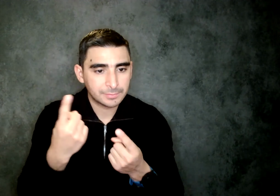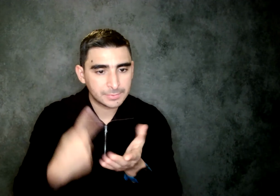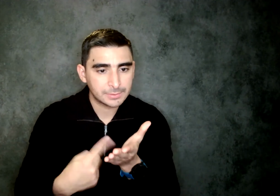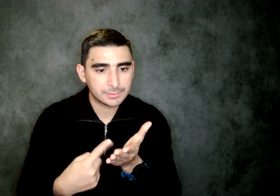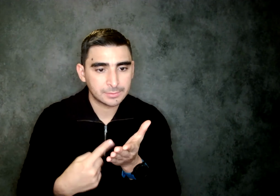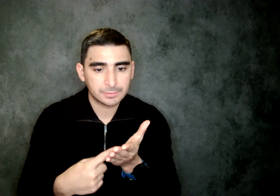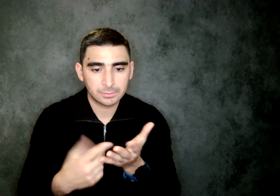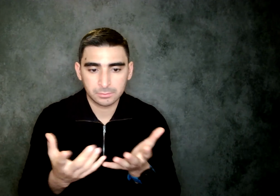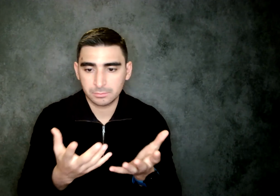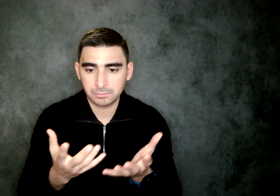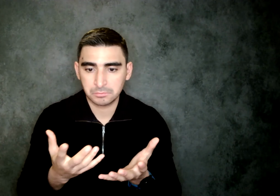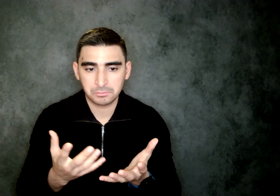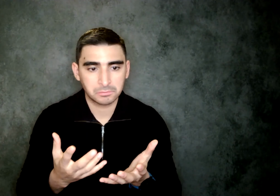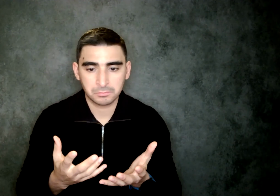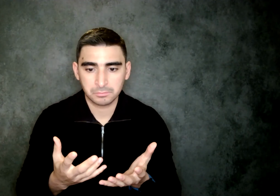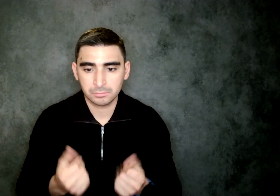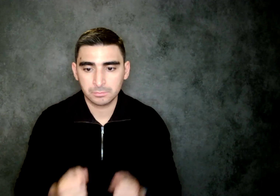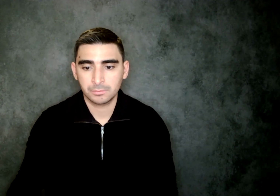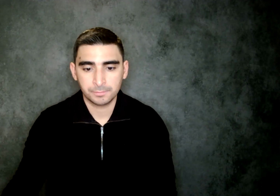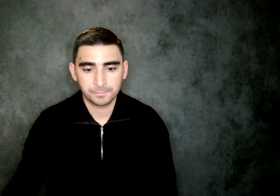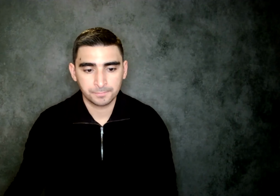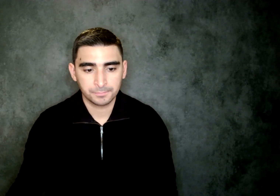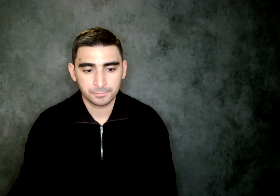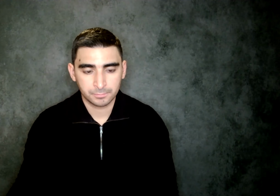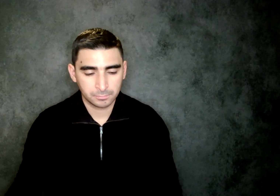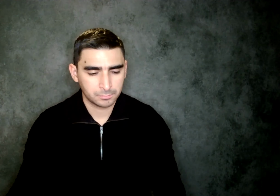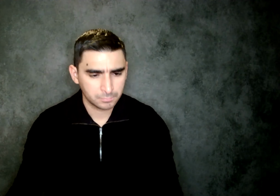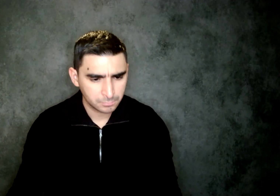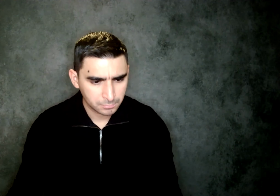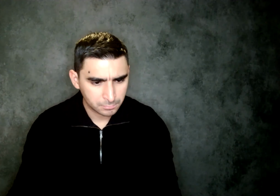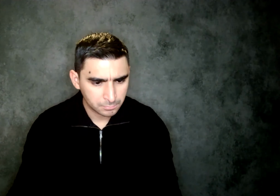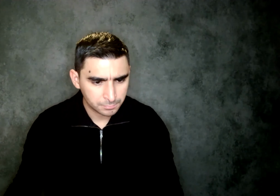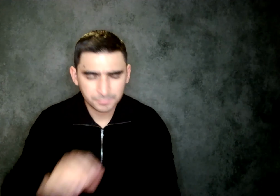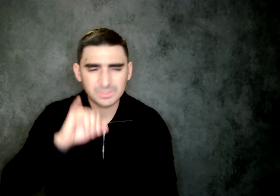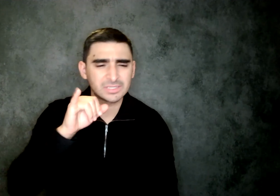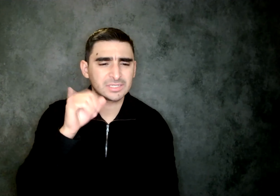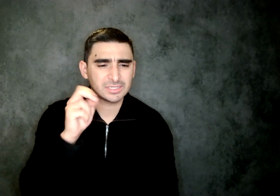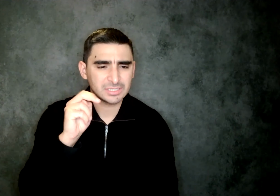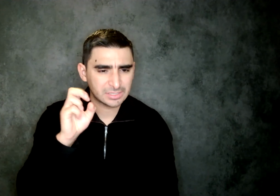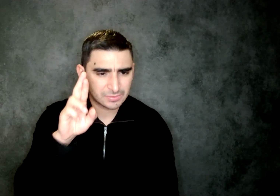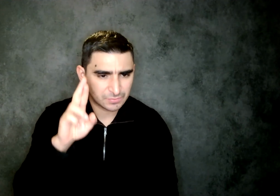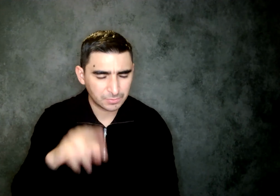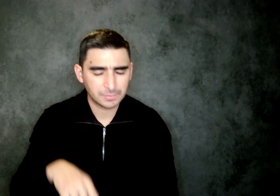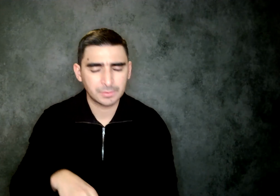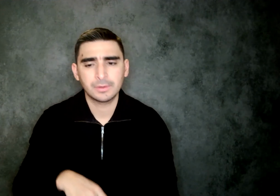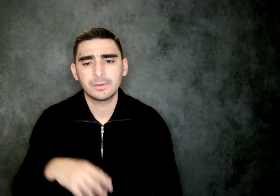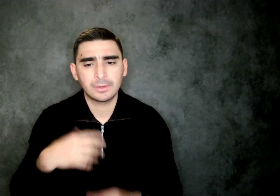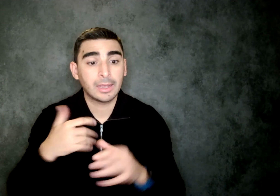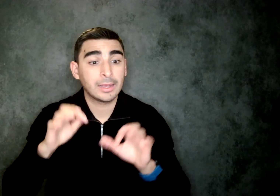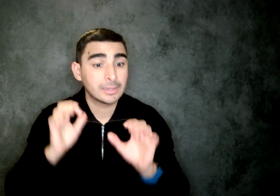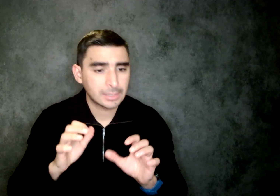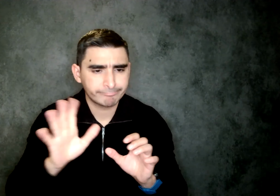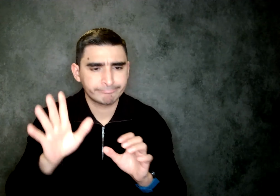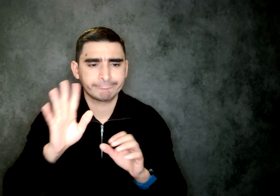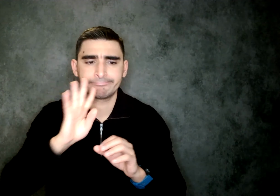Other projects? Hi, Robin. I can just go. I was going to put it in the chat, but I'll just say it live. I wanted to